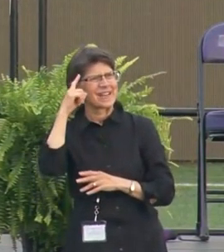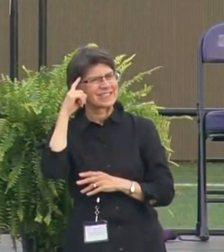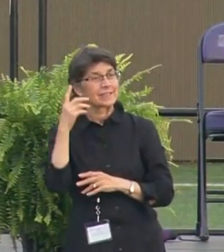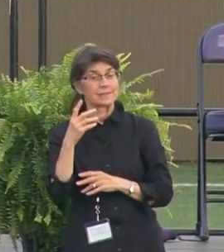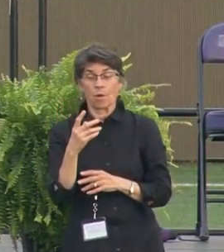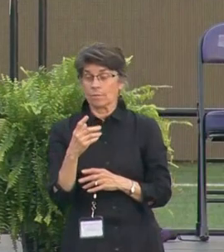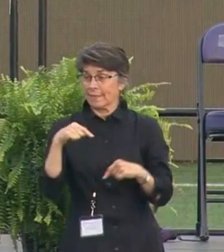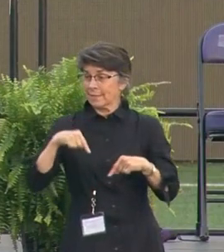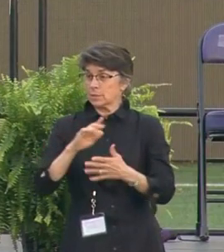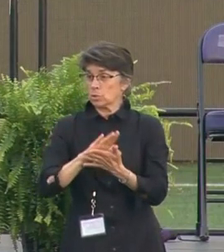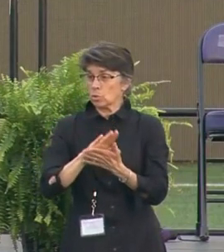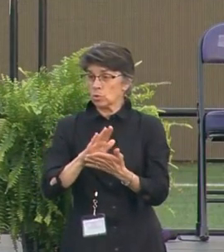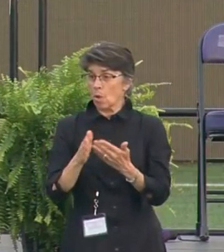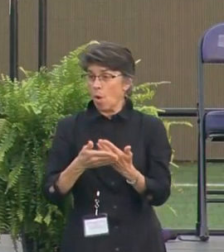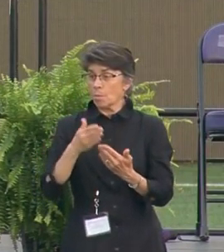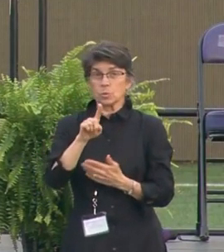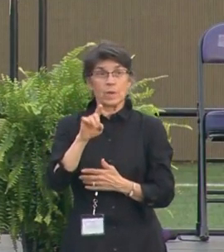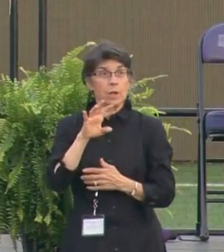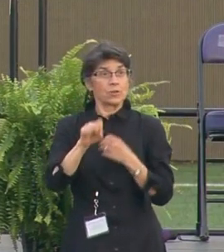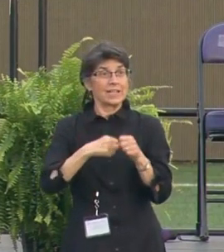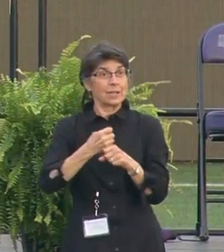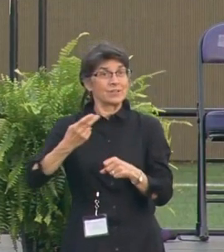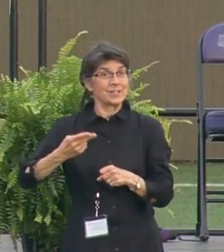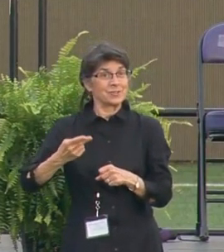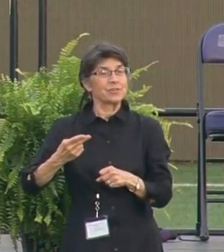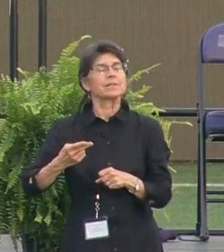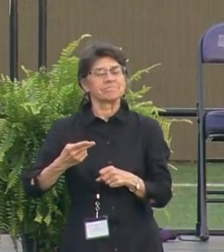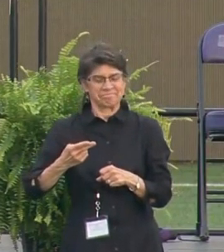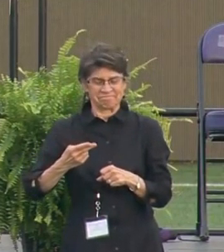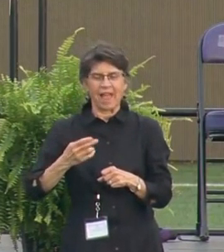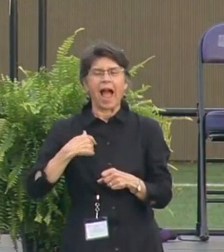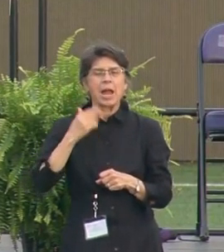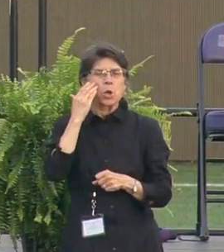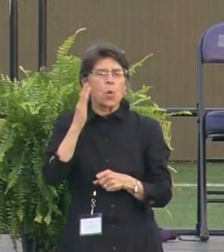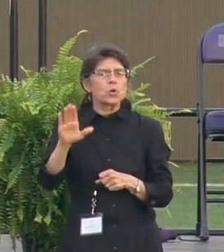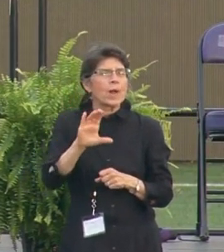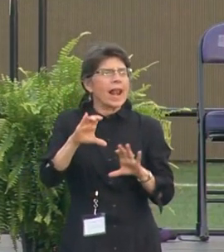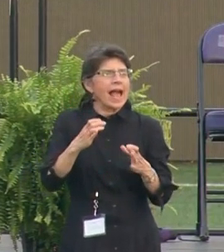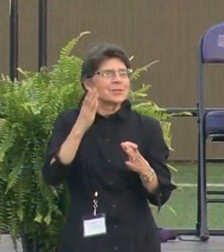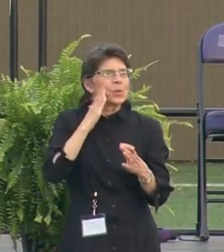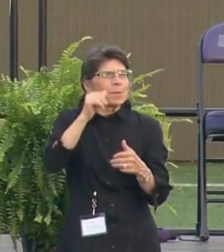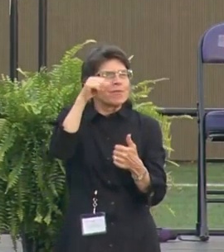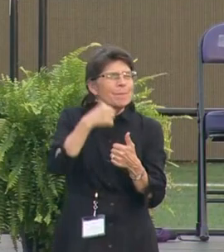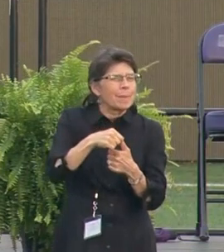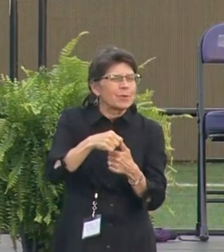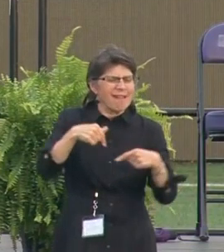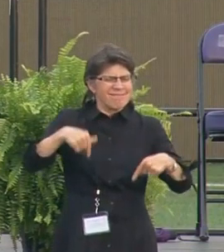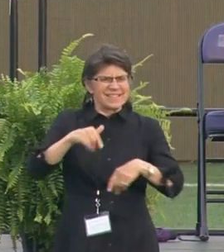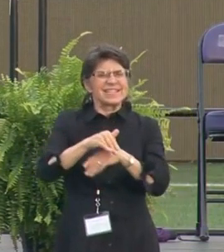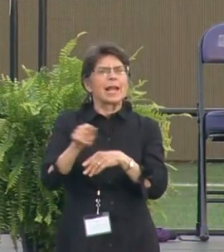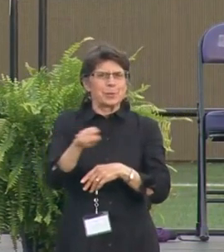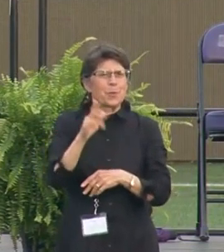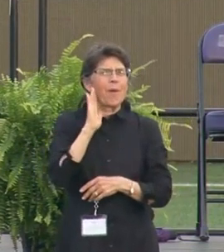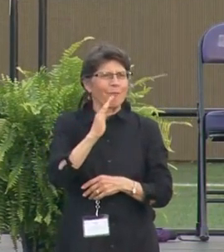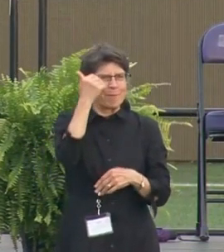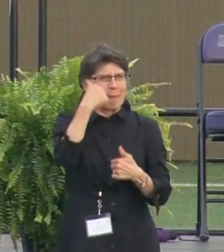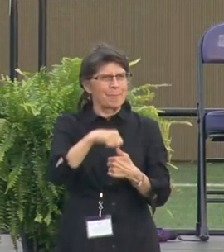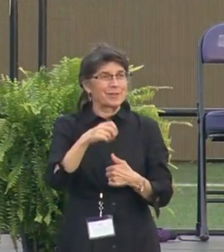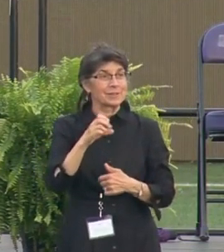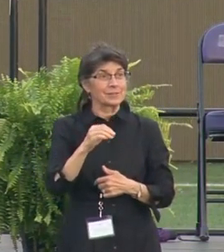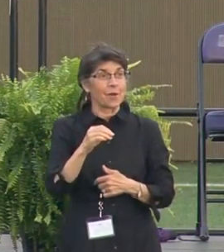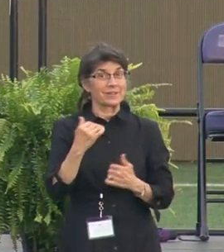history. I assure you, this class will be a class that is remembered, and this is a night that you will remember. So let's get to it.